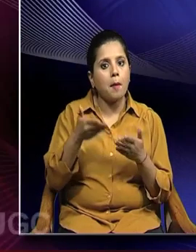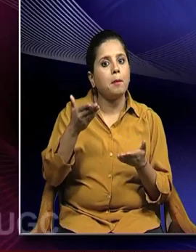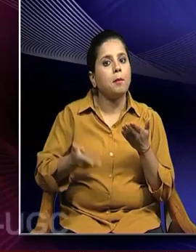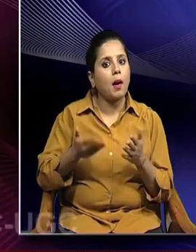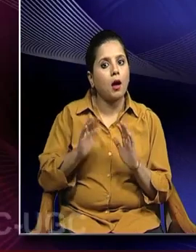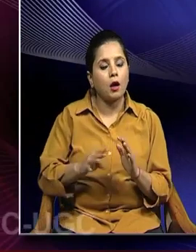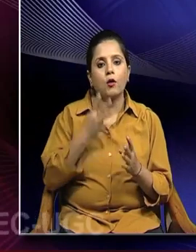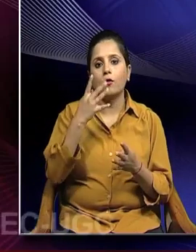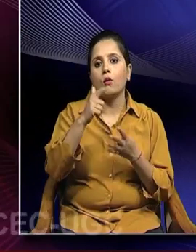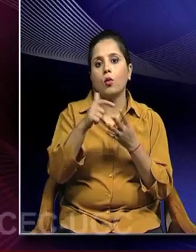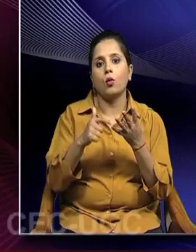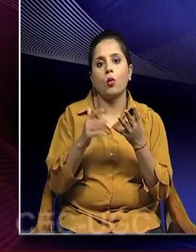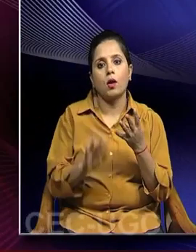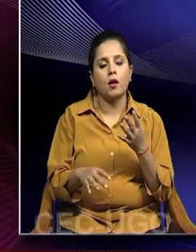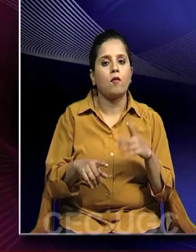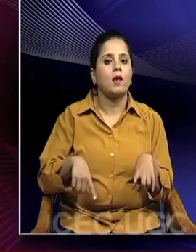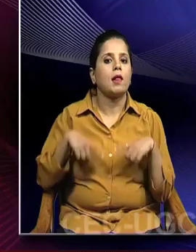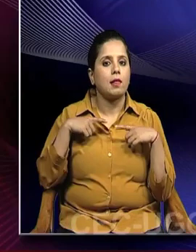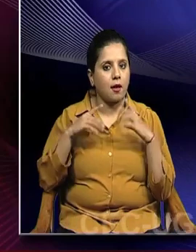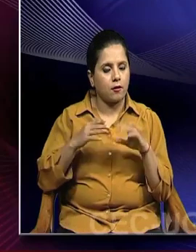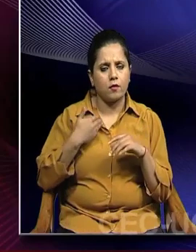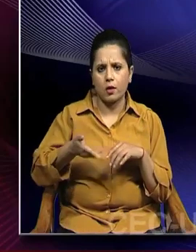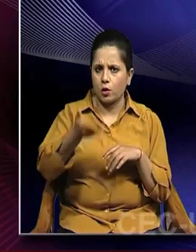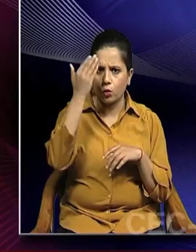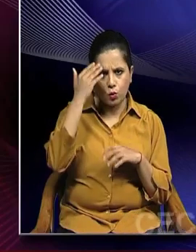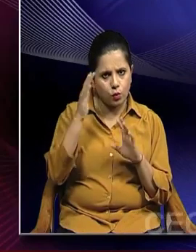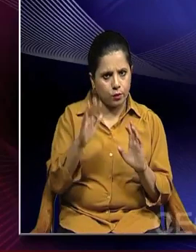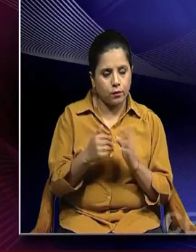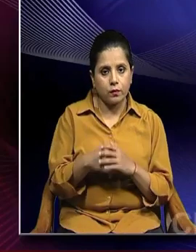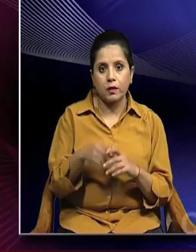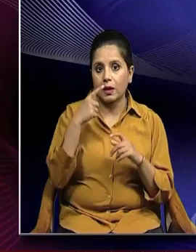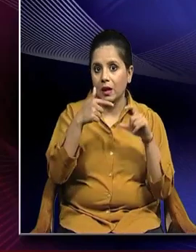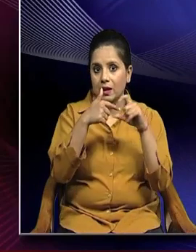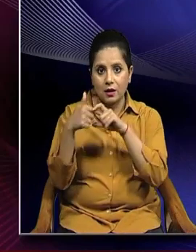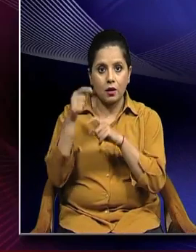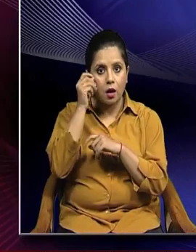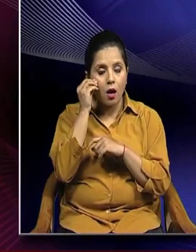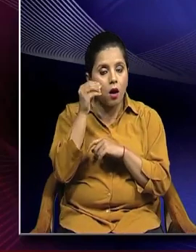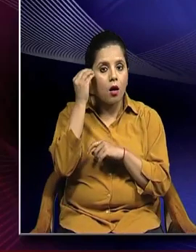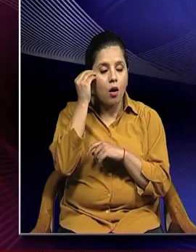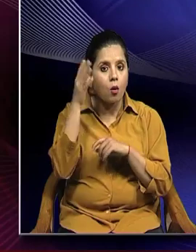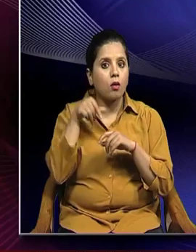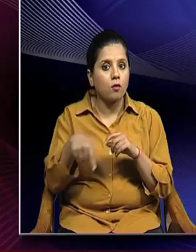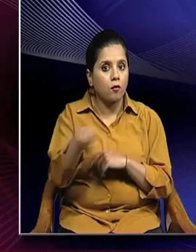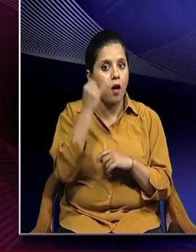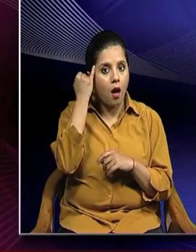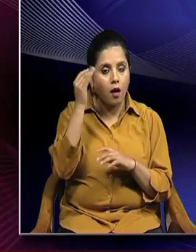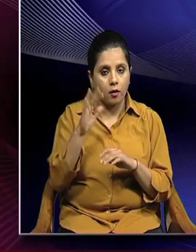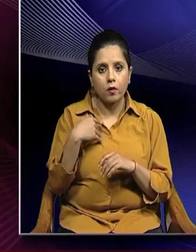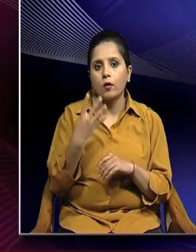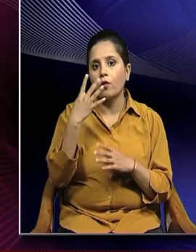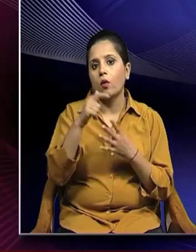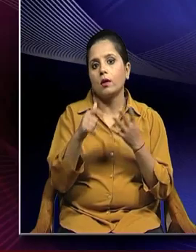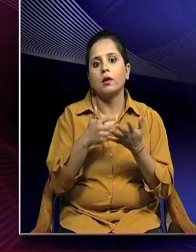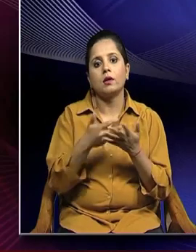between 4 objects of life. We know that in Eastern awakening idea, we have 4 objects of